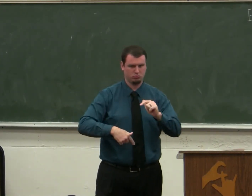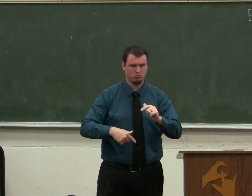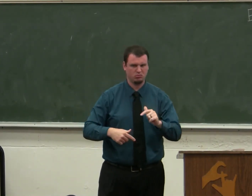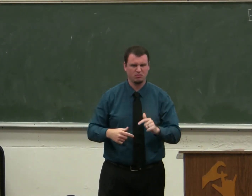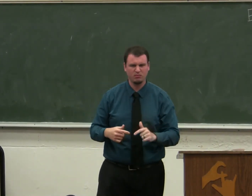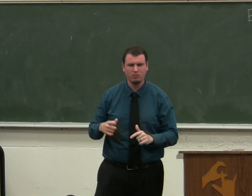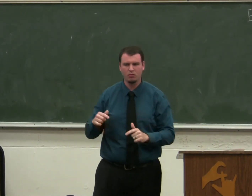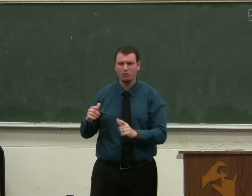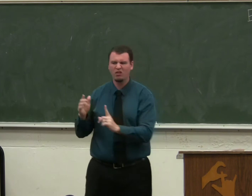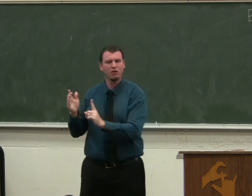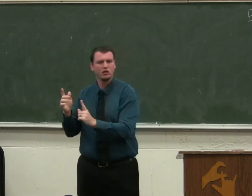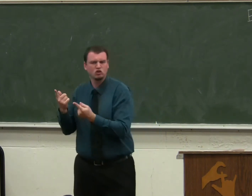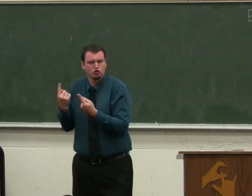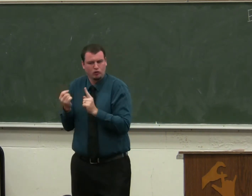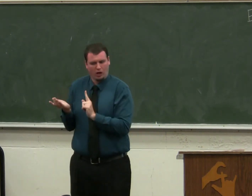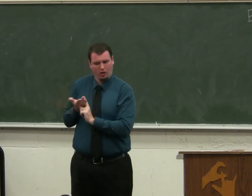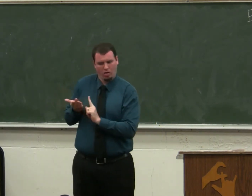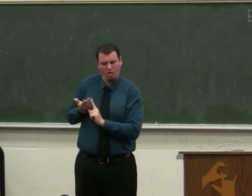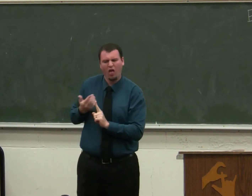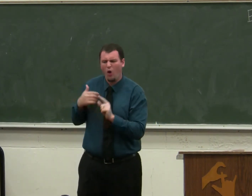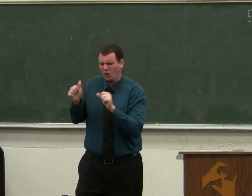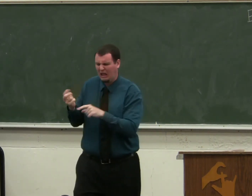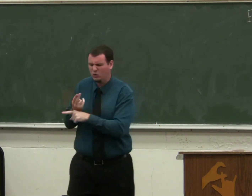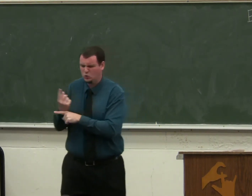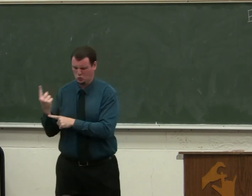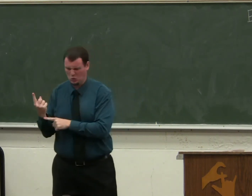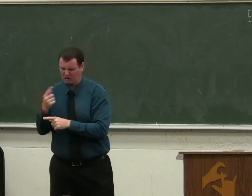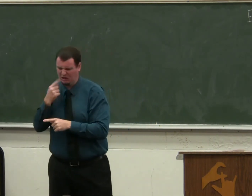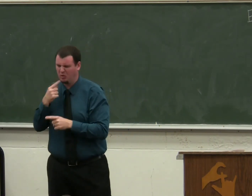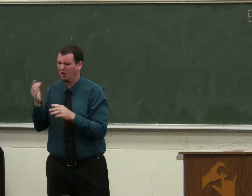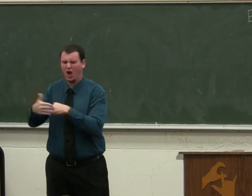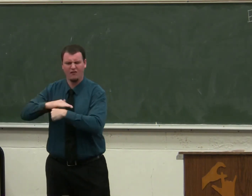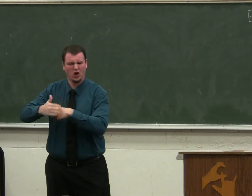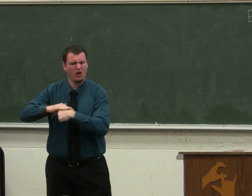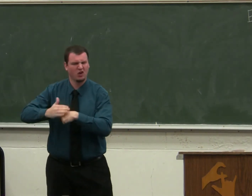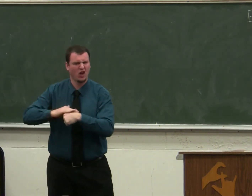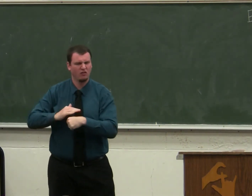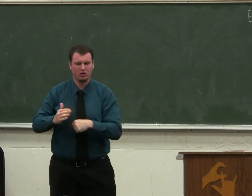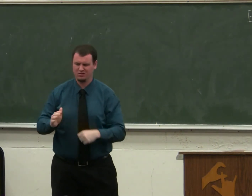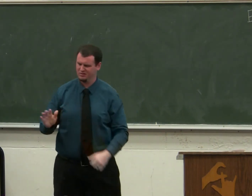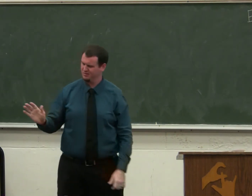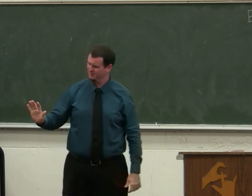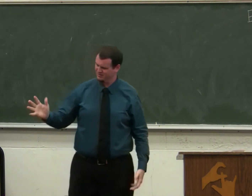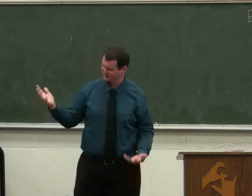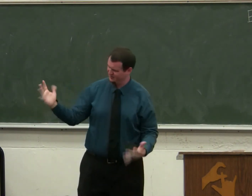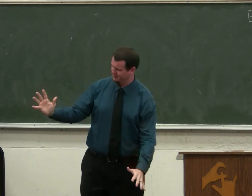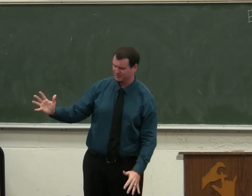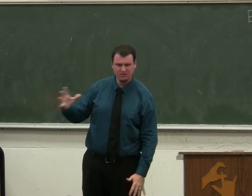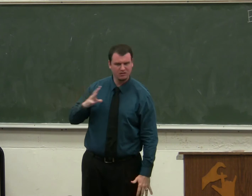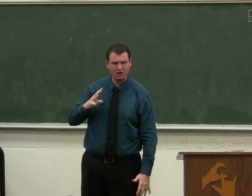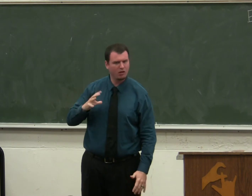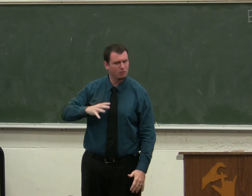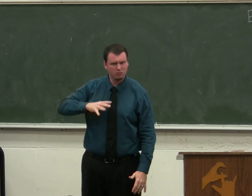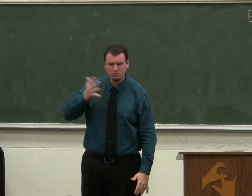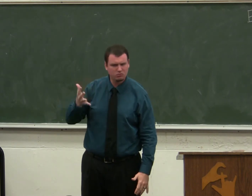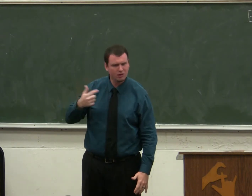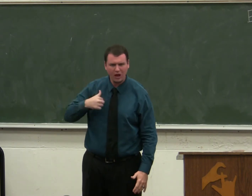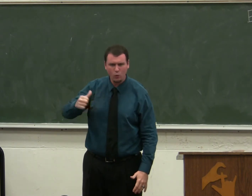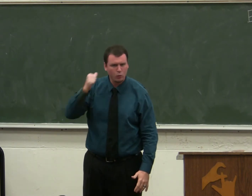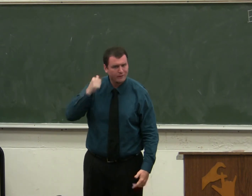basketball team, no hearing person can play on the court. They're like, oh no, you know, just put a hearing guy in there. We'll